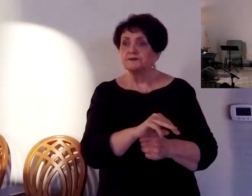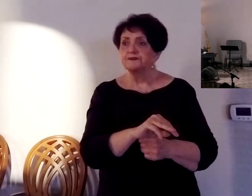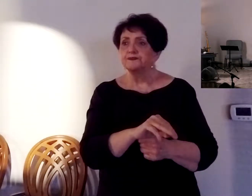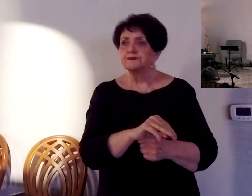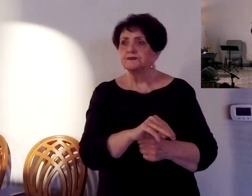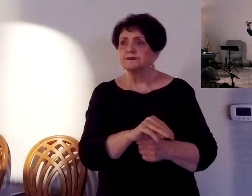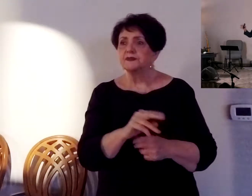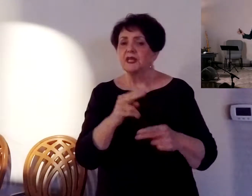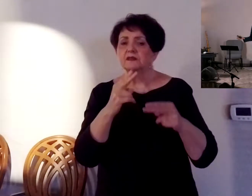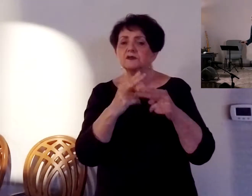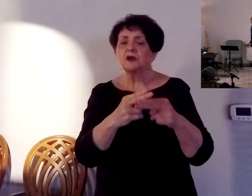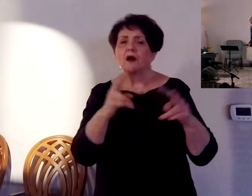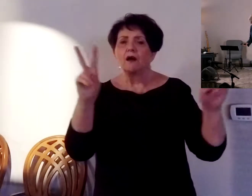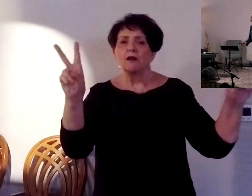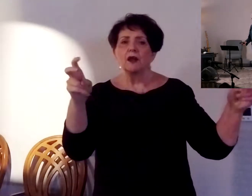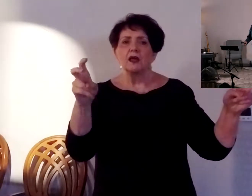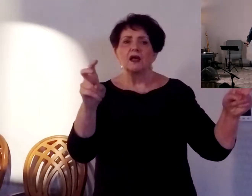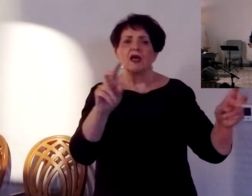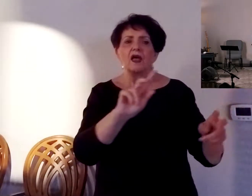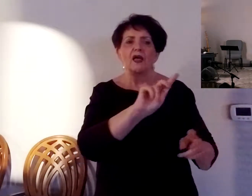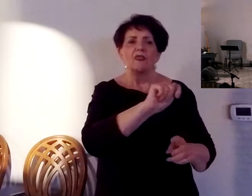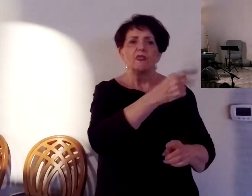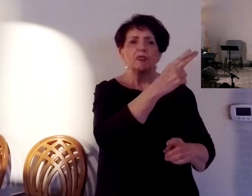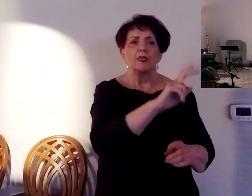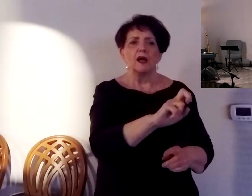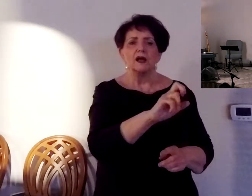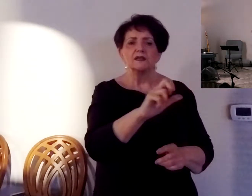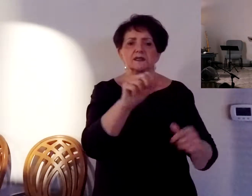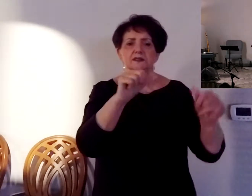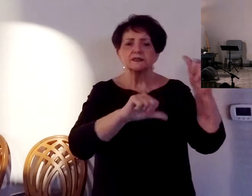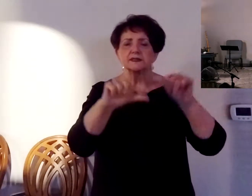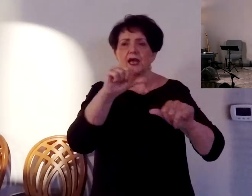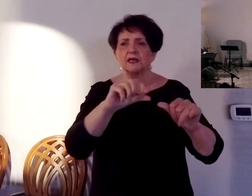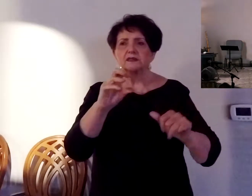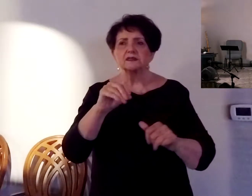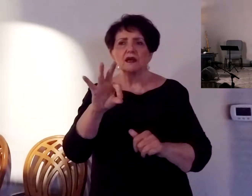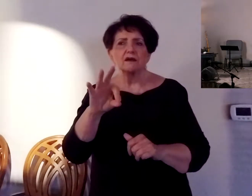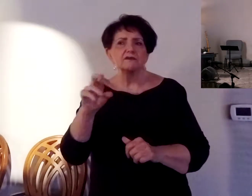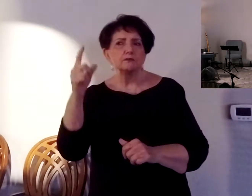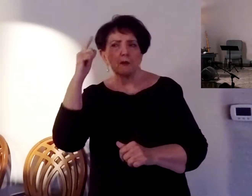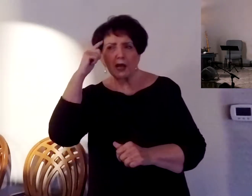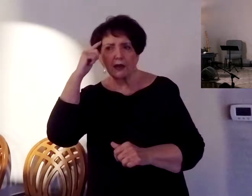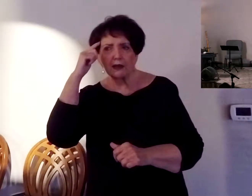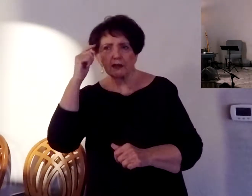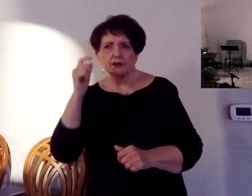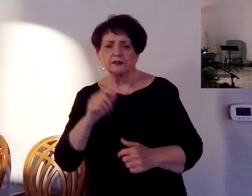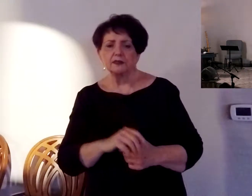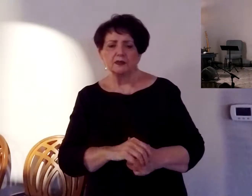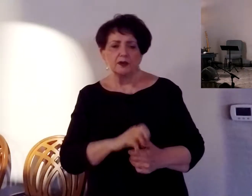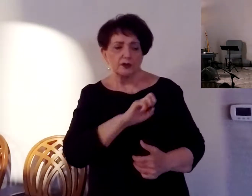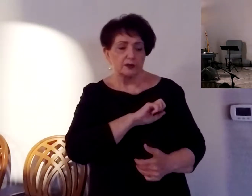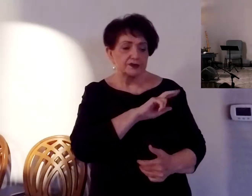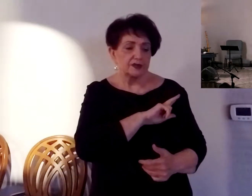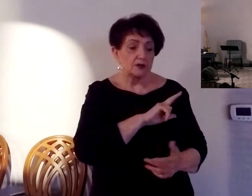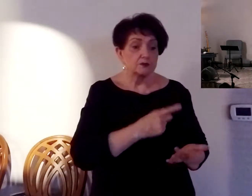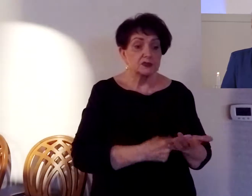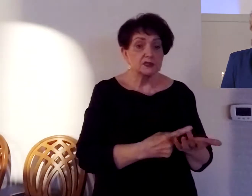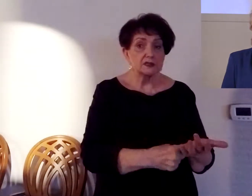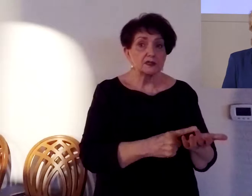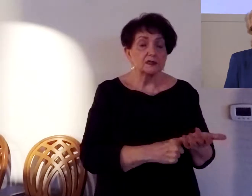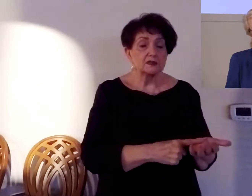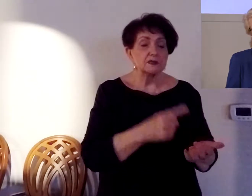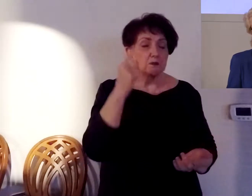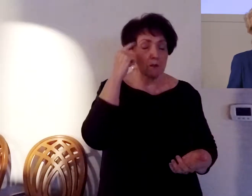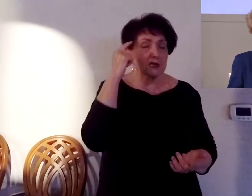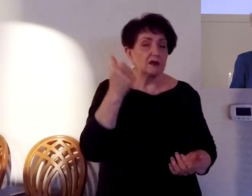it's called the science of mind, right? And Ernest Holmes talks about thought and mental stuff, and he uses all these terms. And so